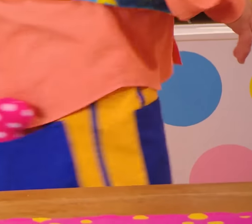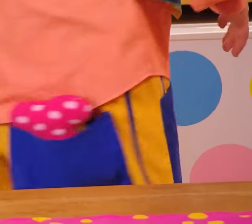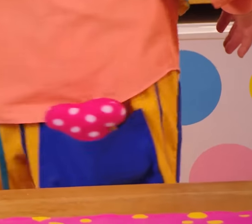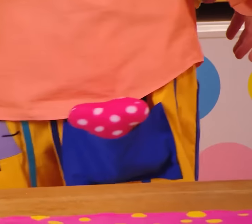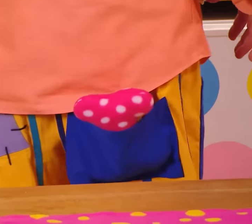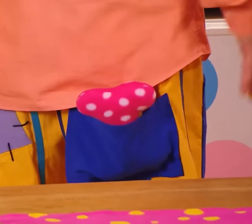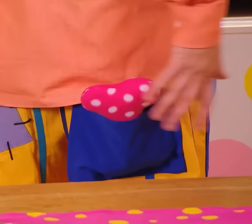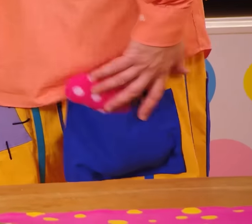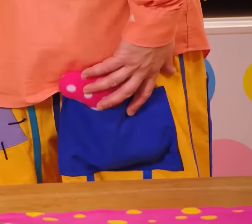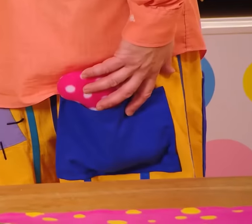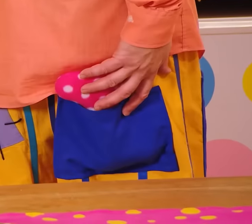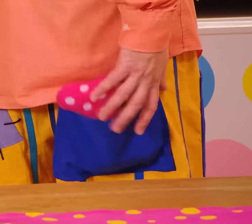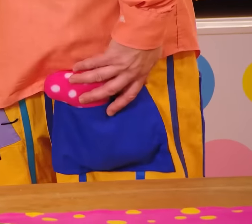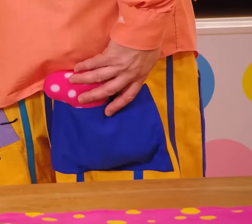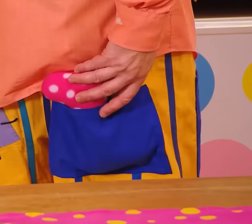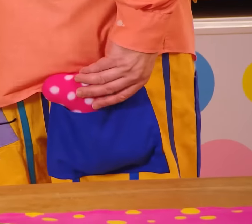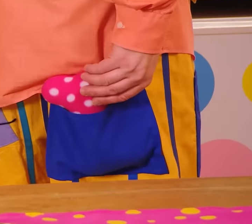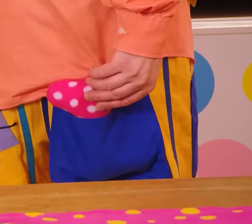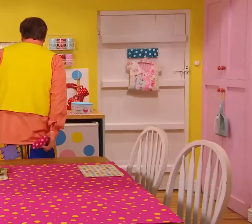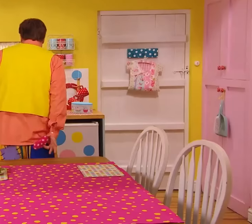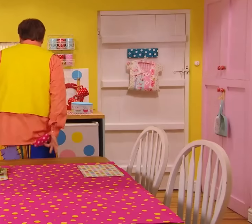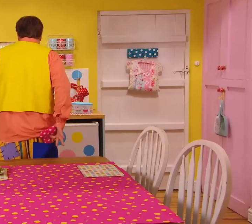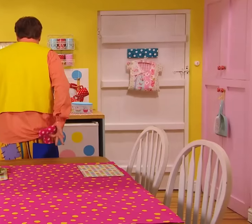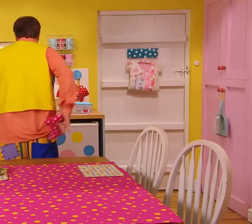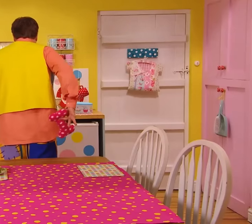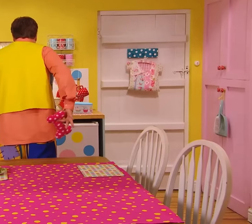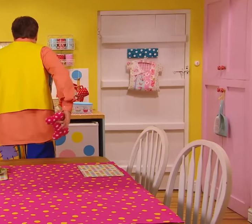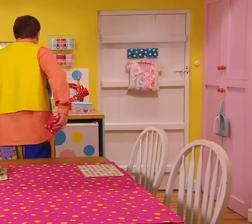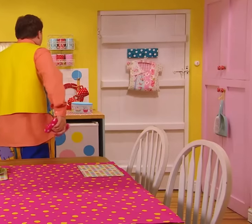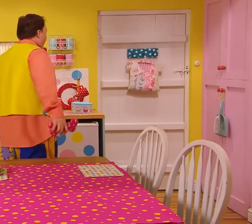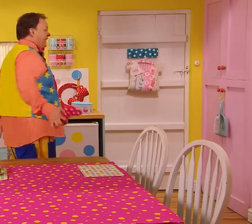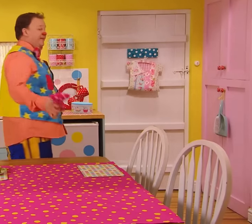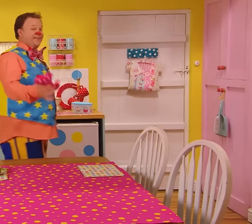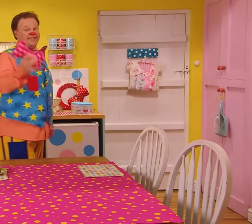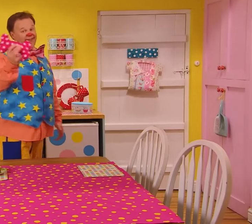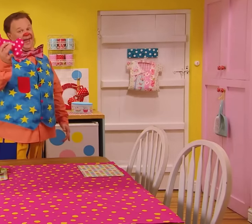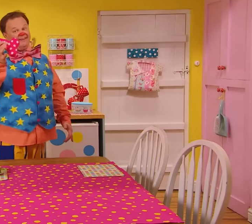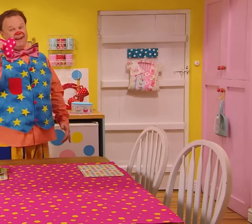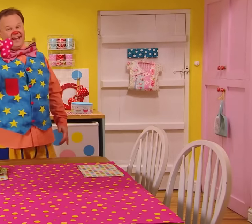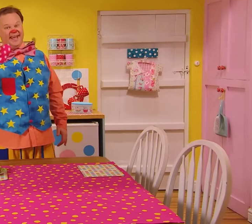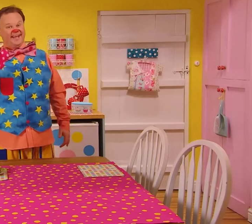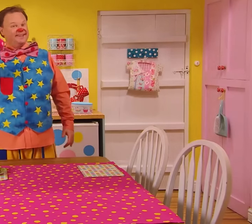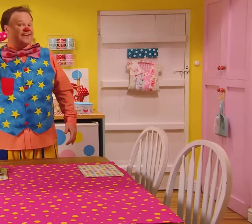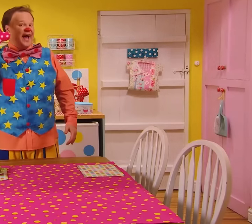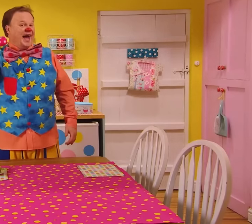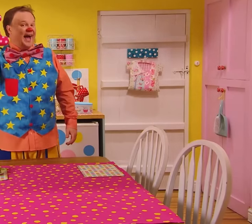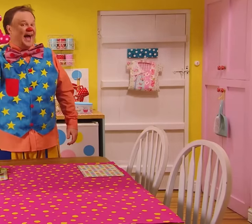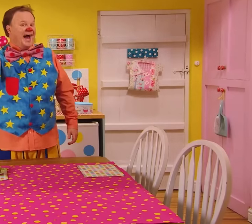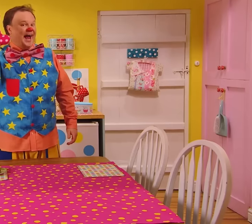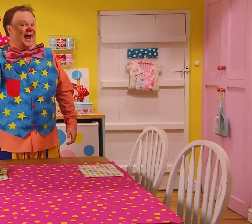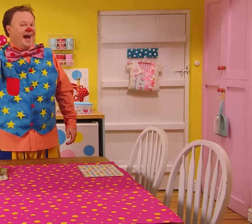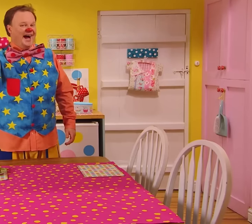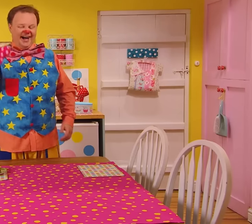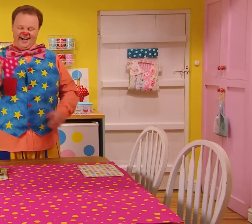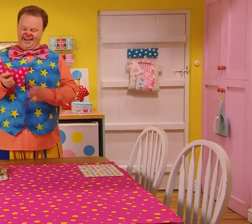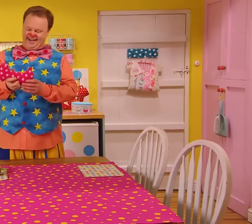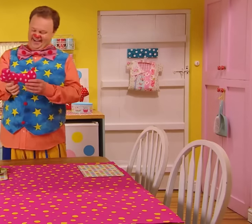back pocket? Hang on a minute. Oh, there it is. You had